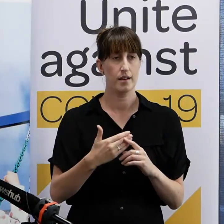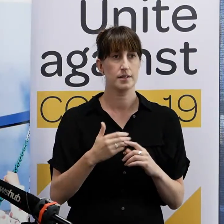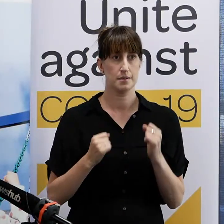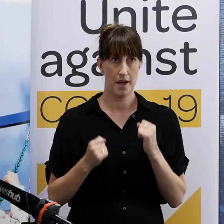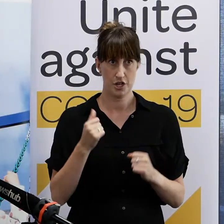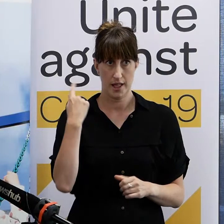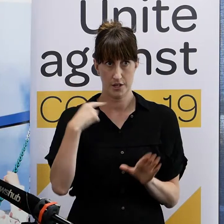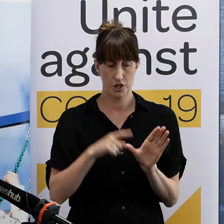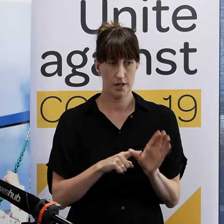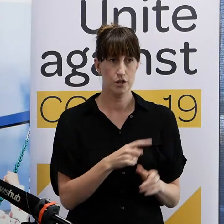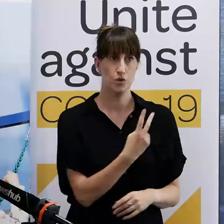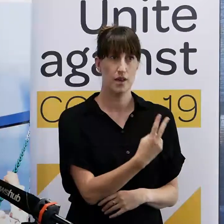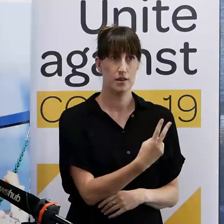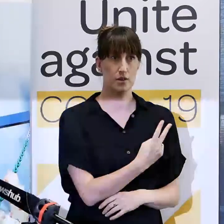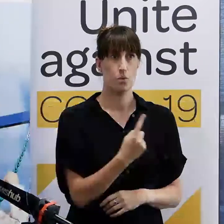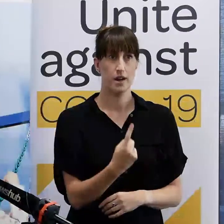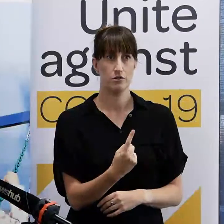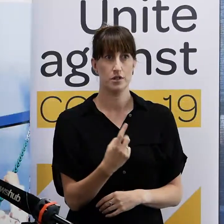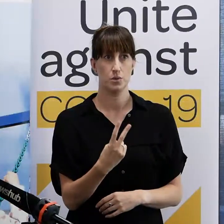Yesterday there were